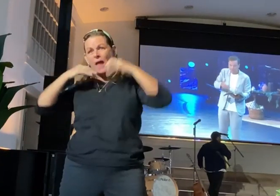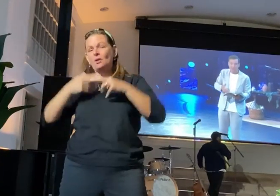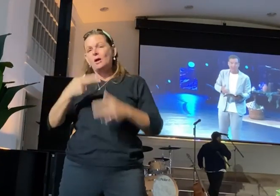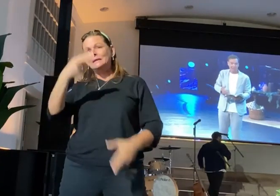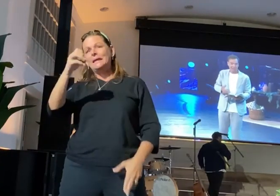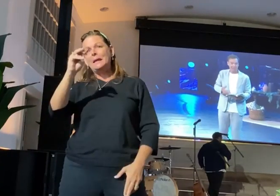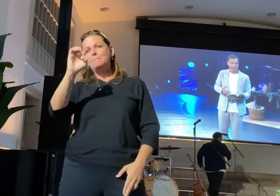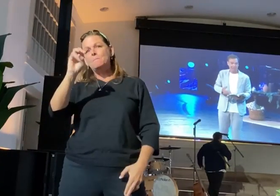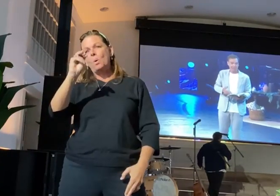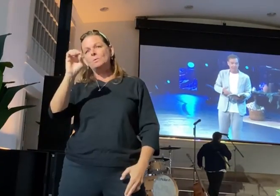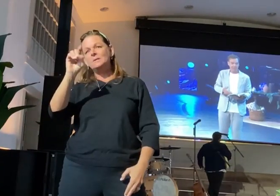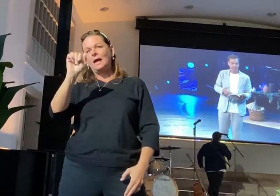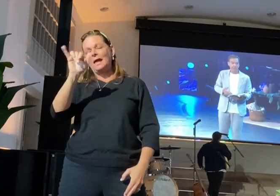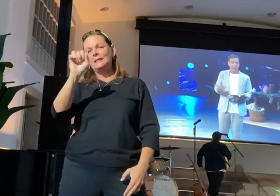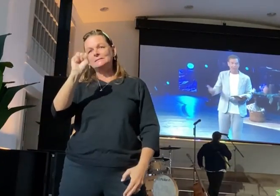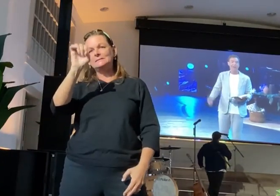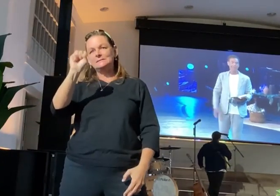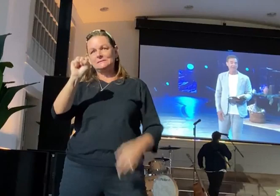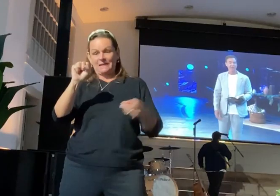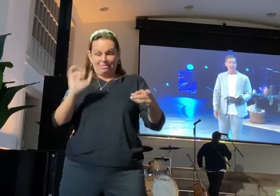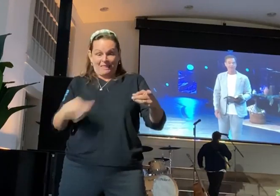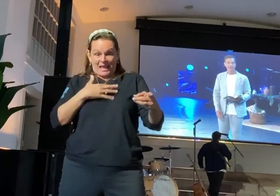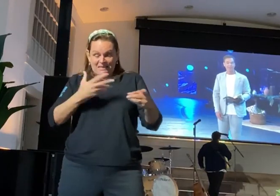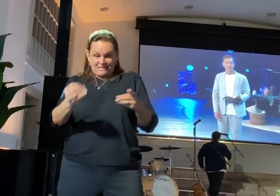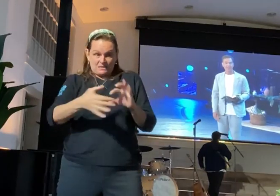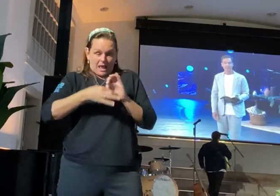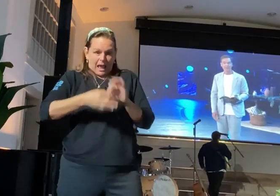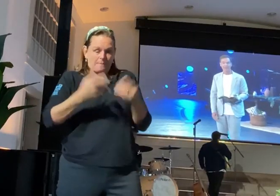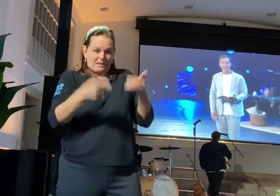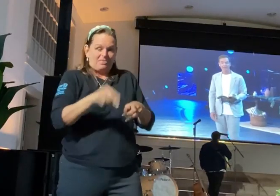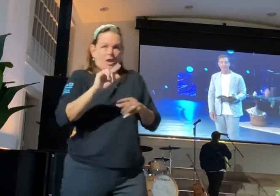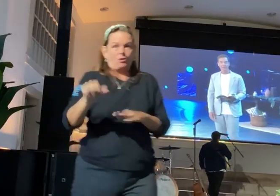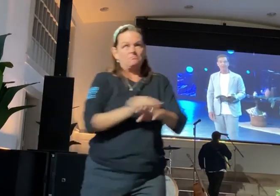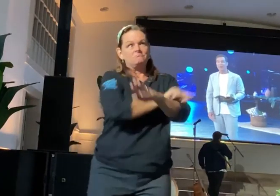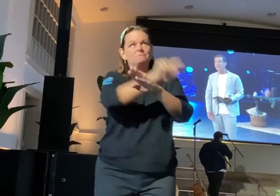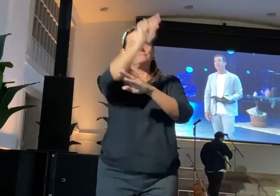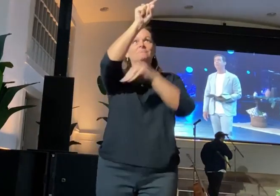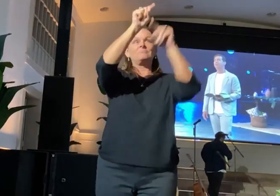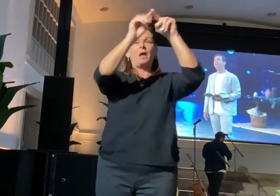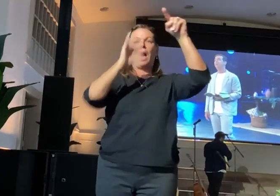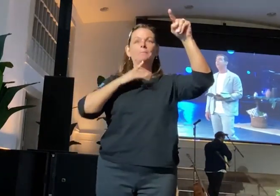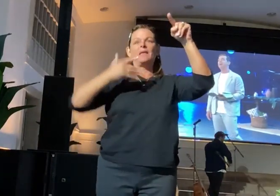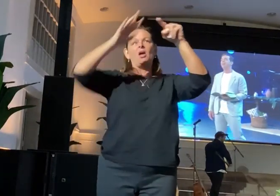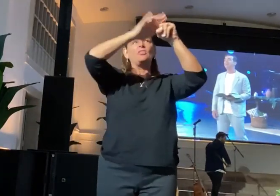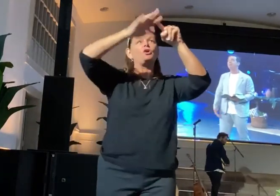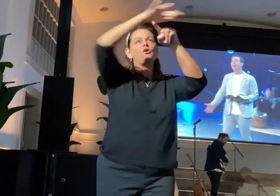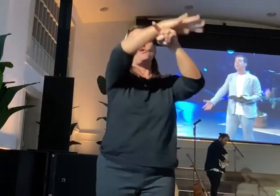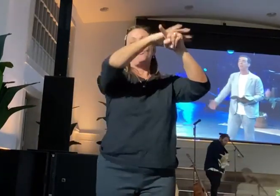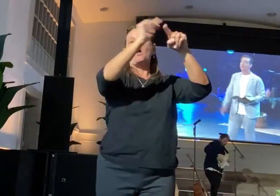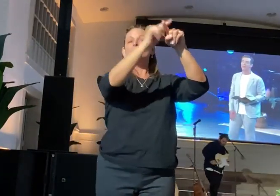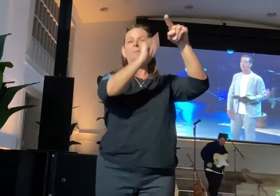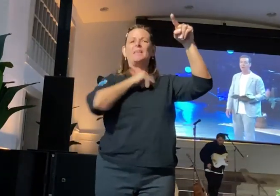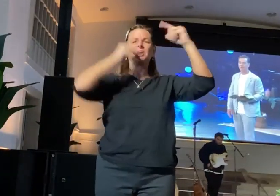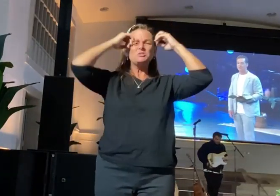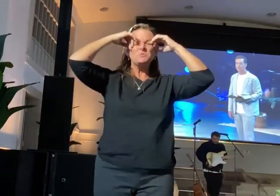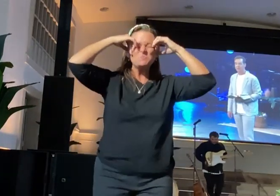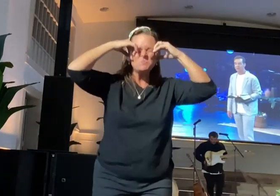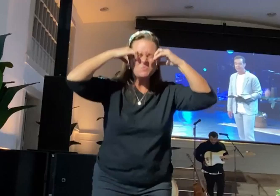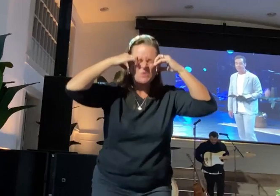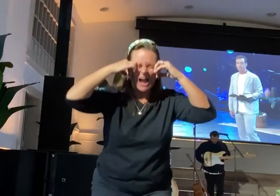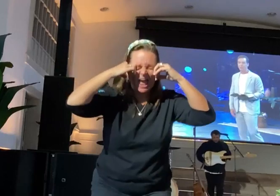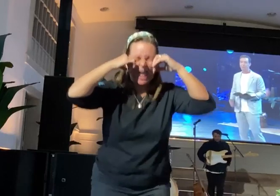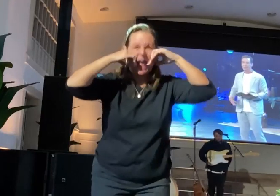through the skin. That's what was happening in the Garden of Gethsemane. Jesus, before he ever even made his way to the